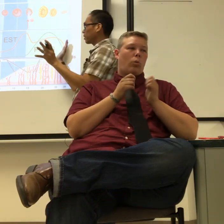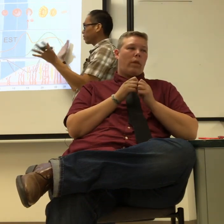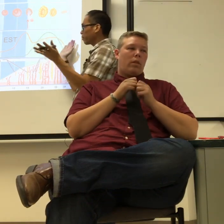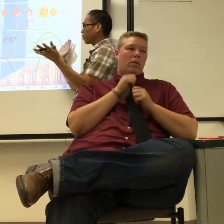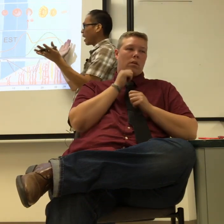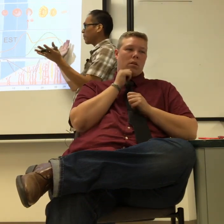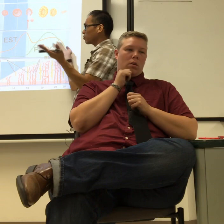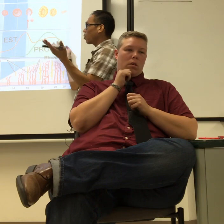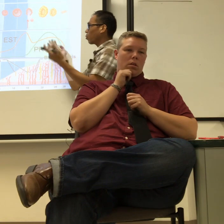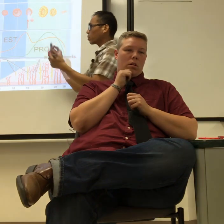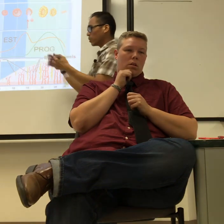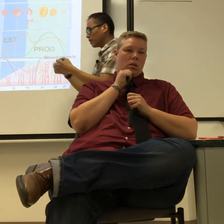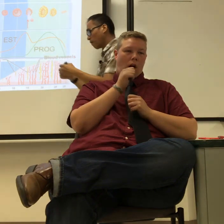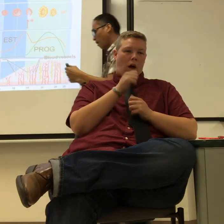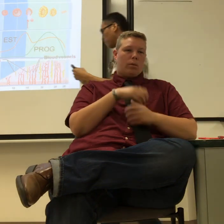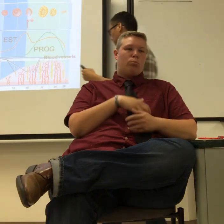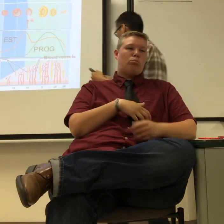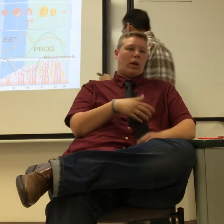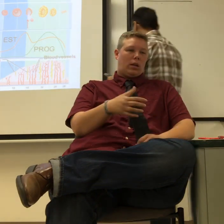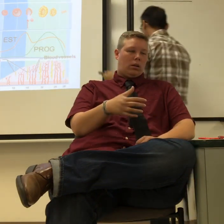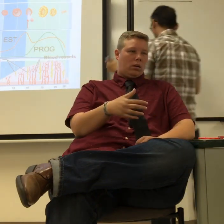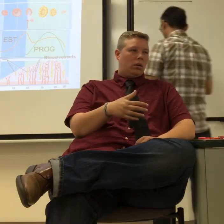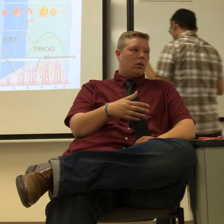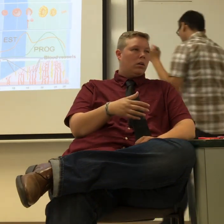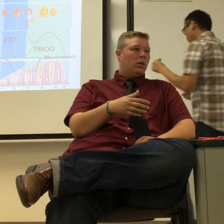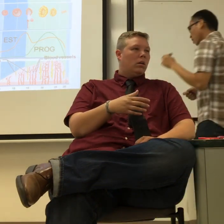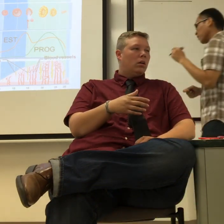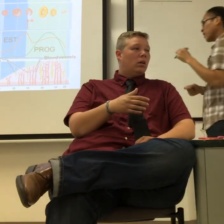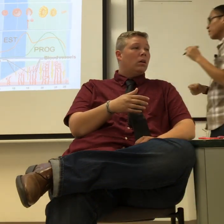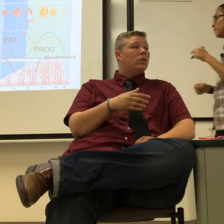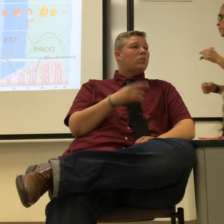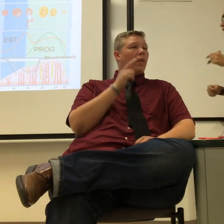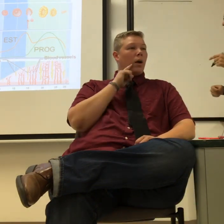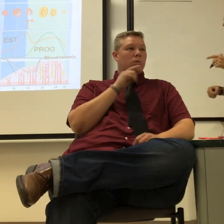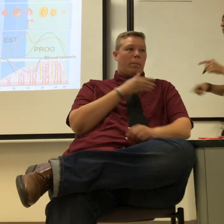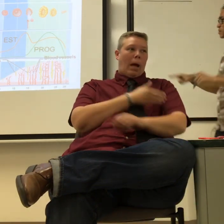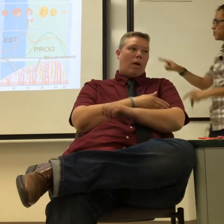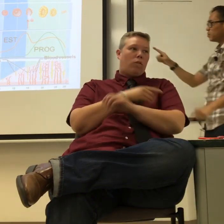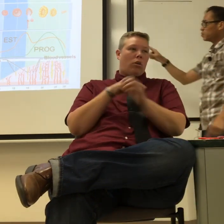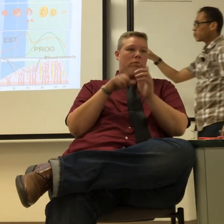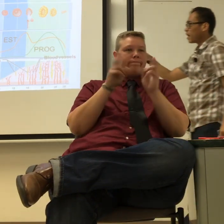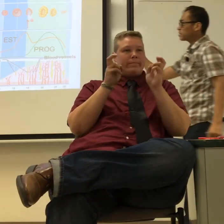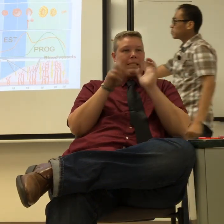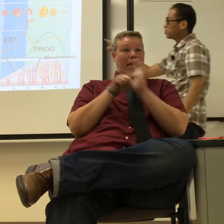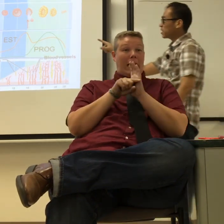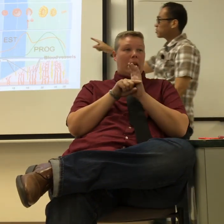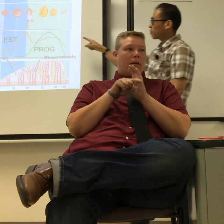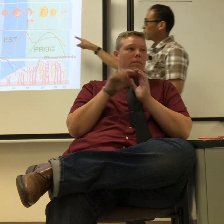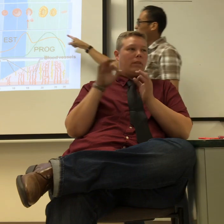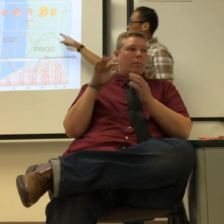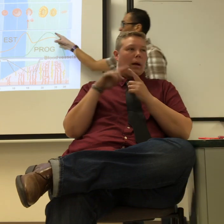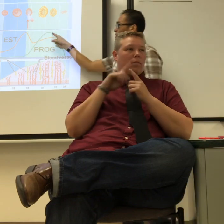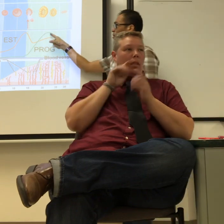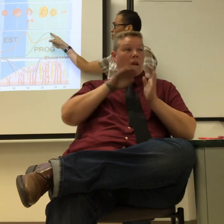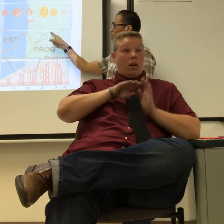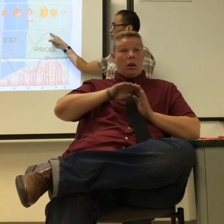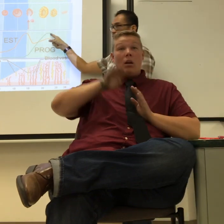not pregnant, or what happened? Well, where did we leave off? We had that powerful negative feedback from this huge rise in